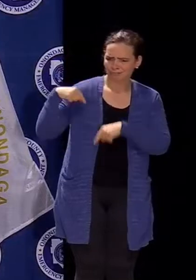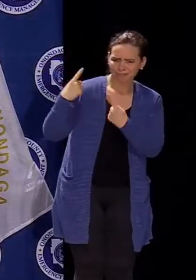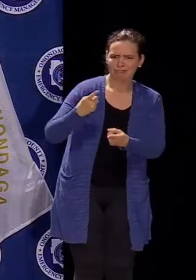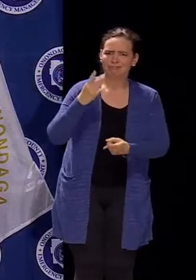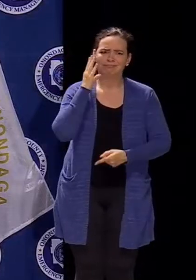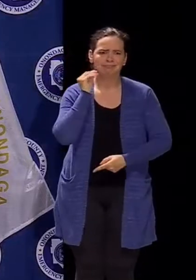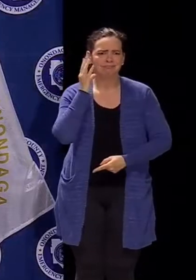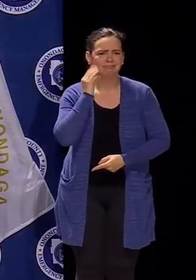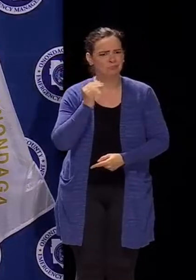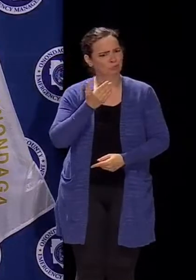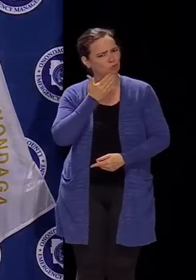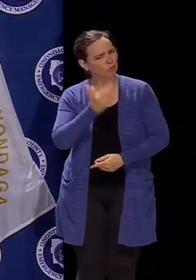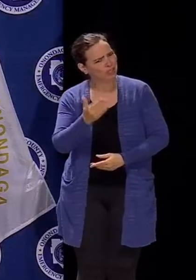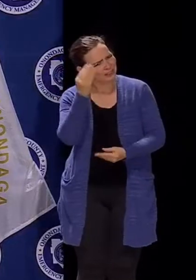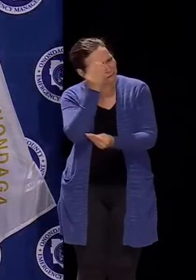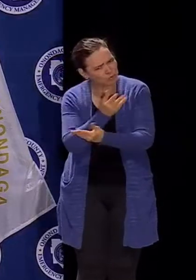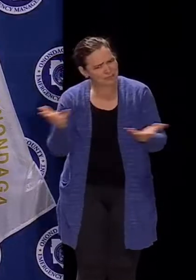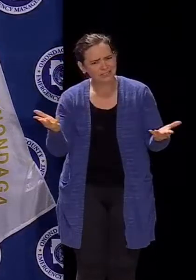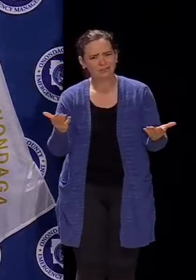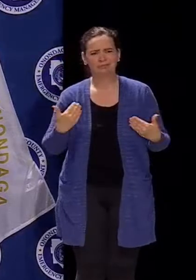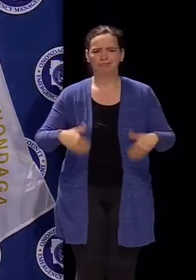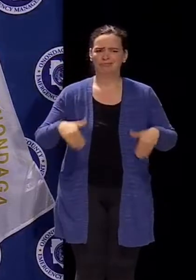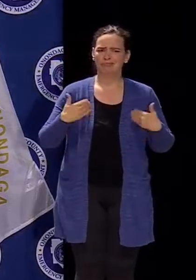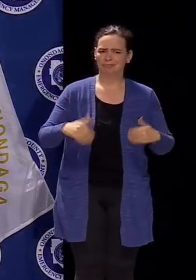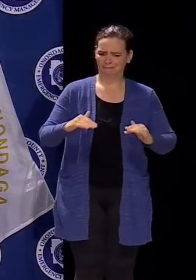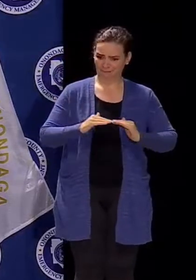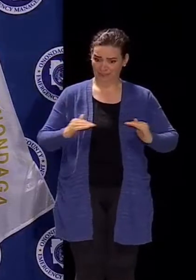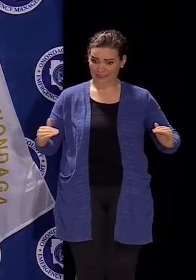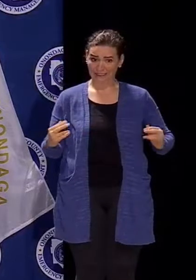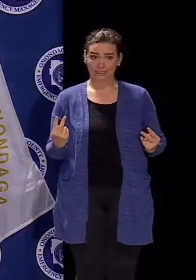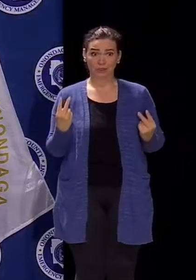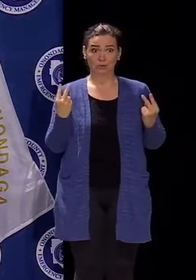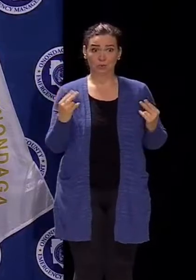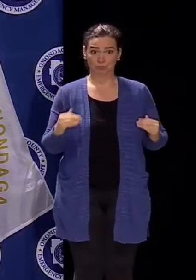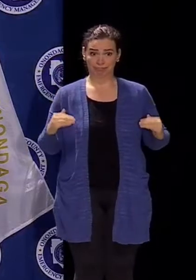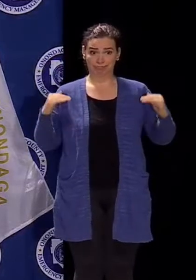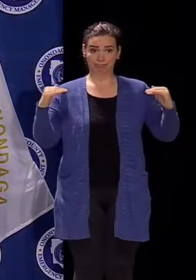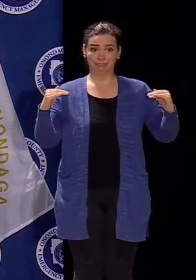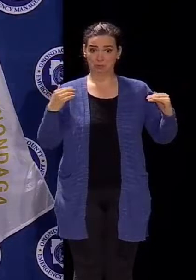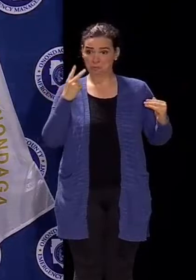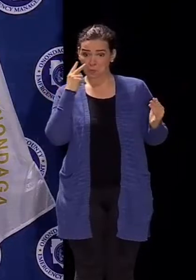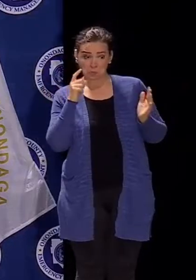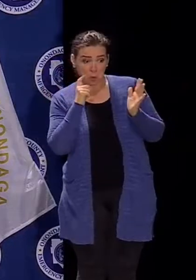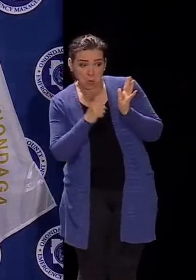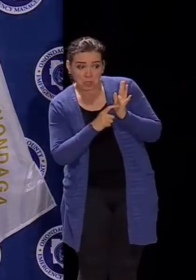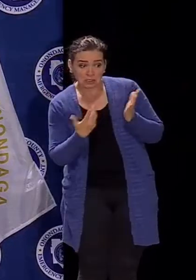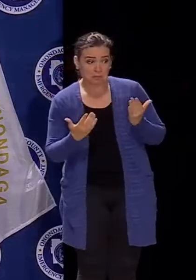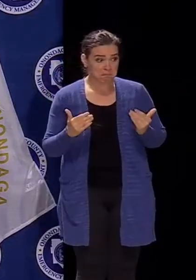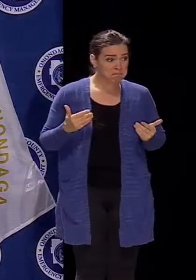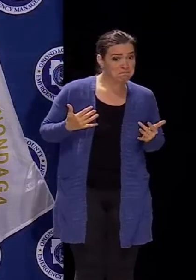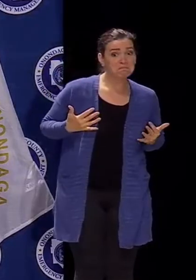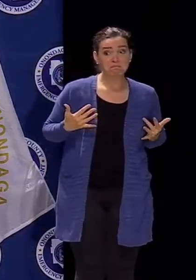that. We'll compare that. We'll see what phase 2 really does. But right now, we're off to a good start.